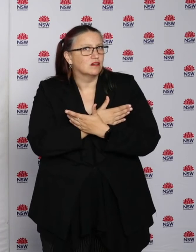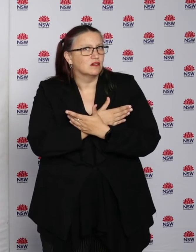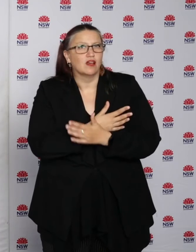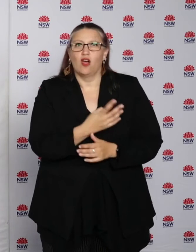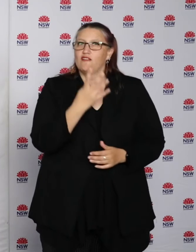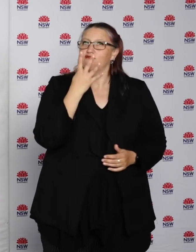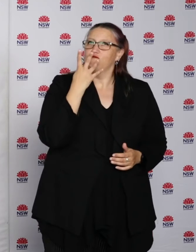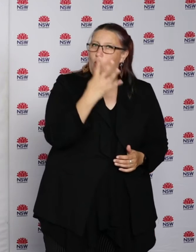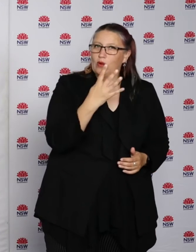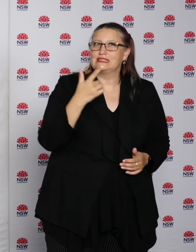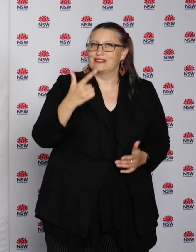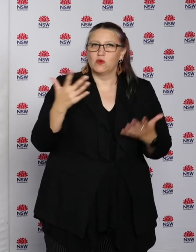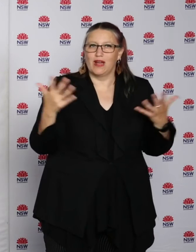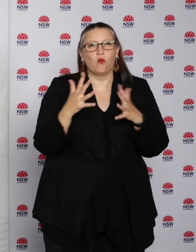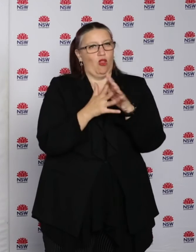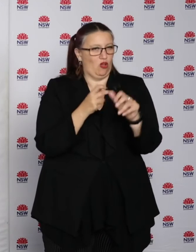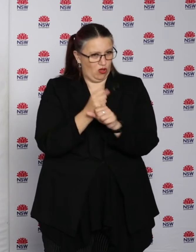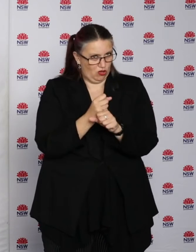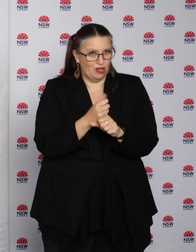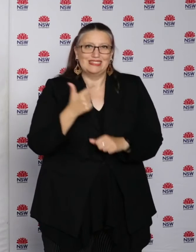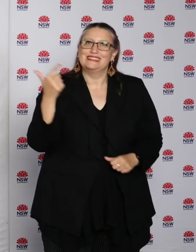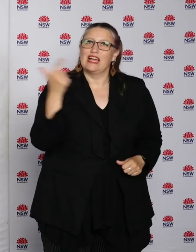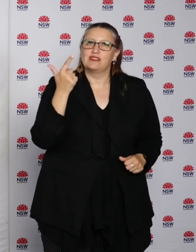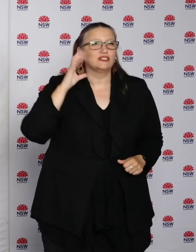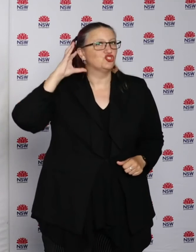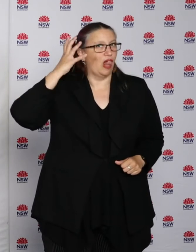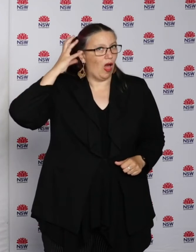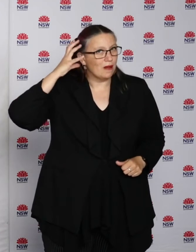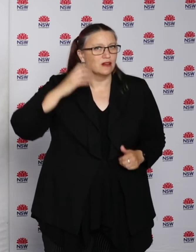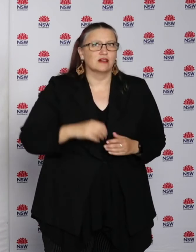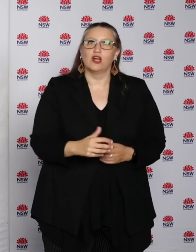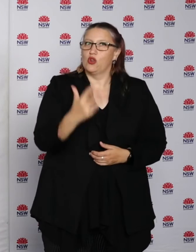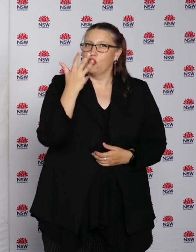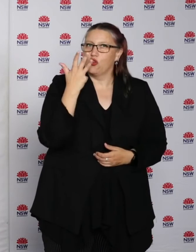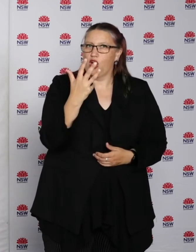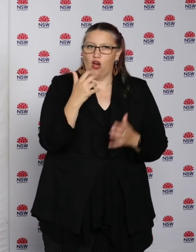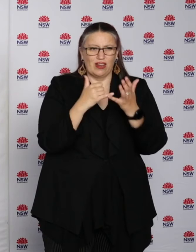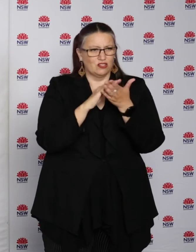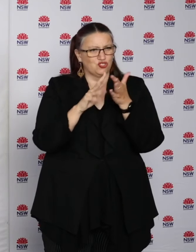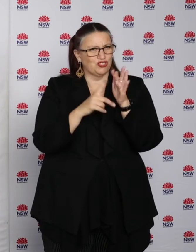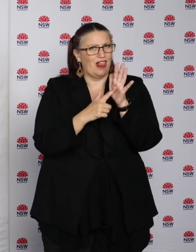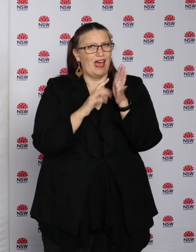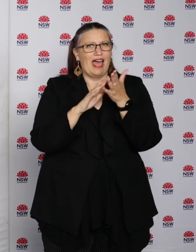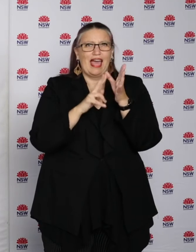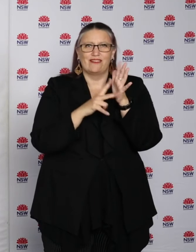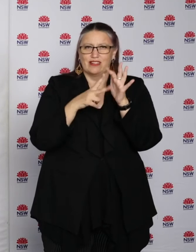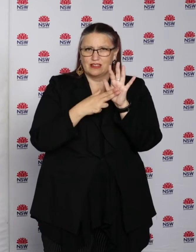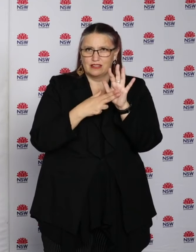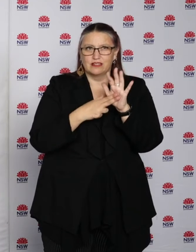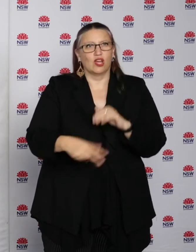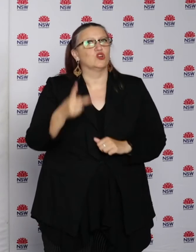47 in Wollongong, 17 in Shell Harbour, 9 in Shellhaven, and 2 in